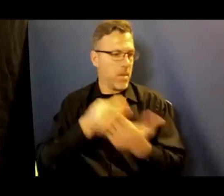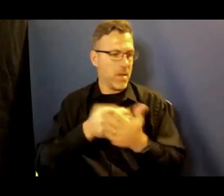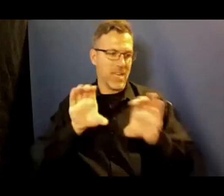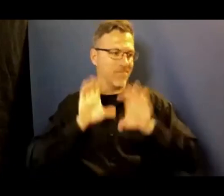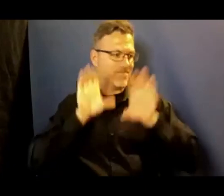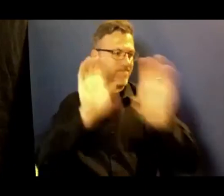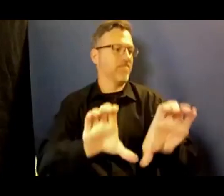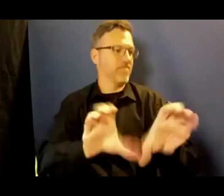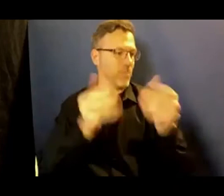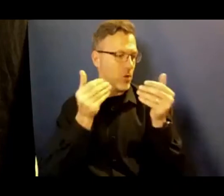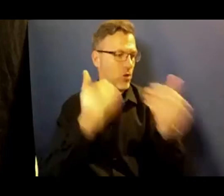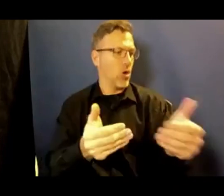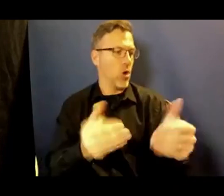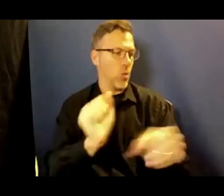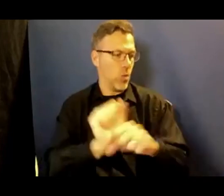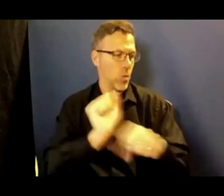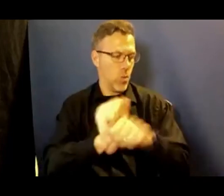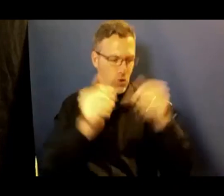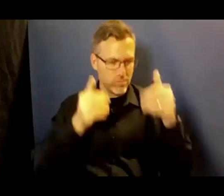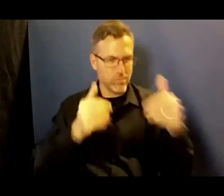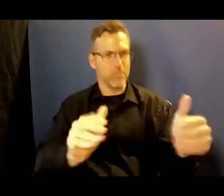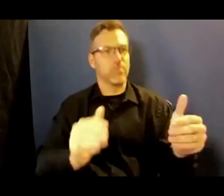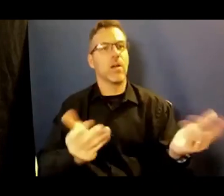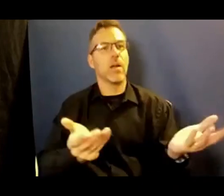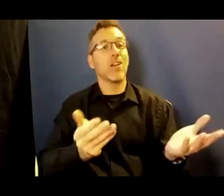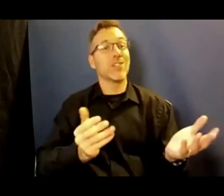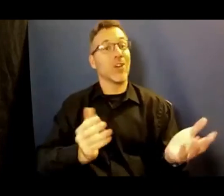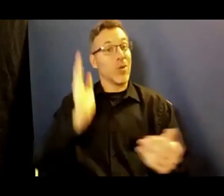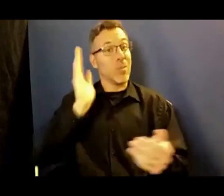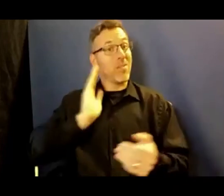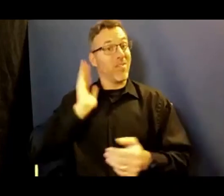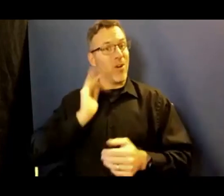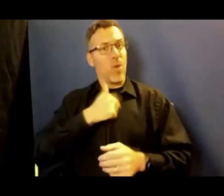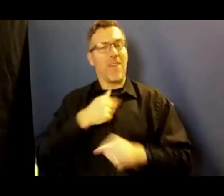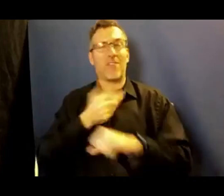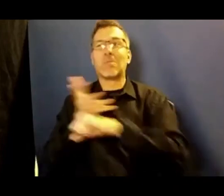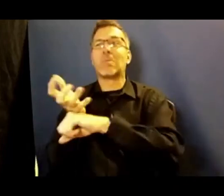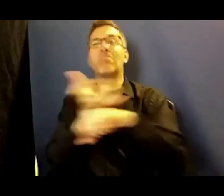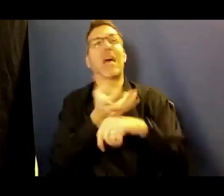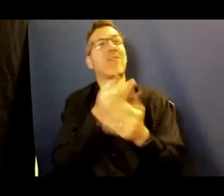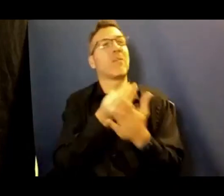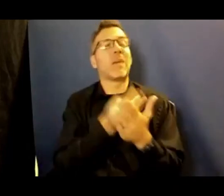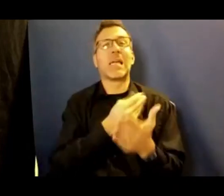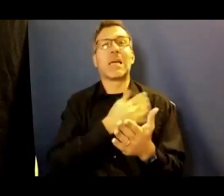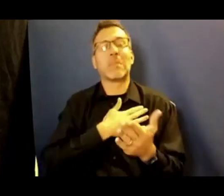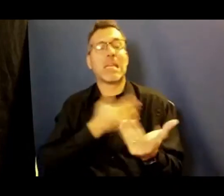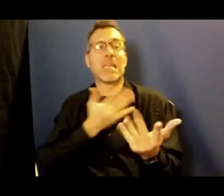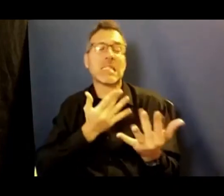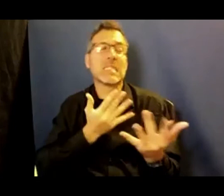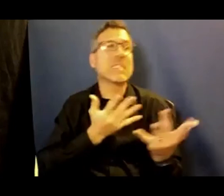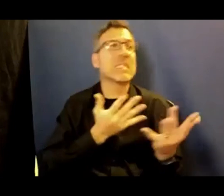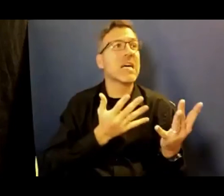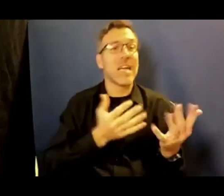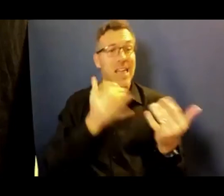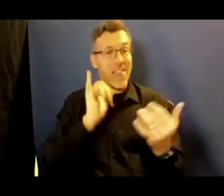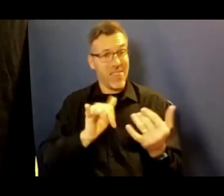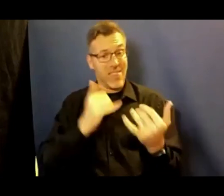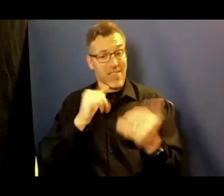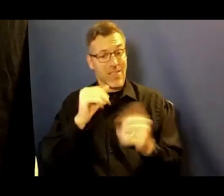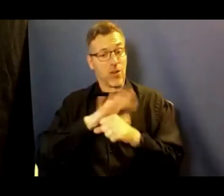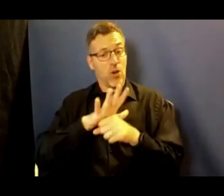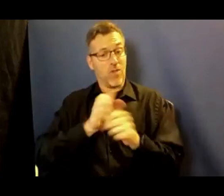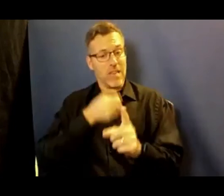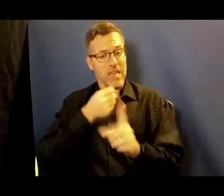lot of the usual timelines of applying and begging for money were actually just gone. In addition to